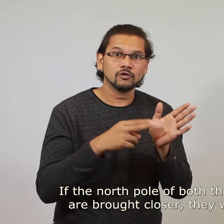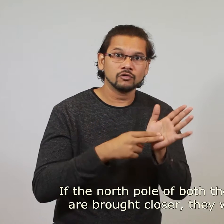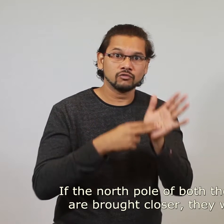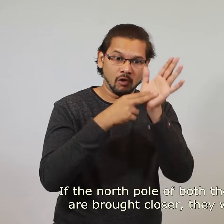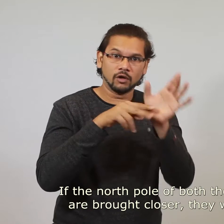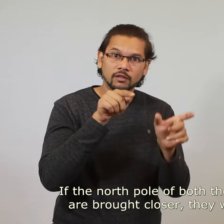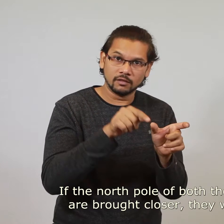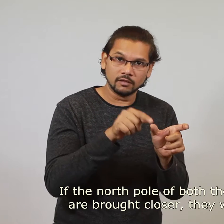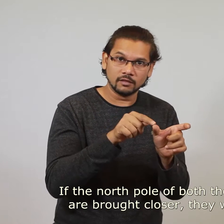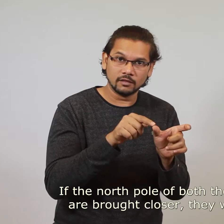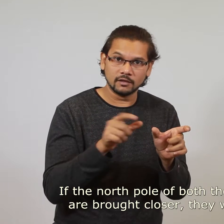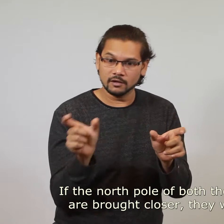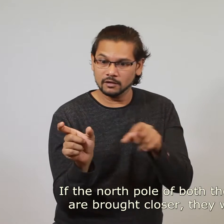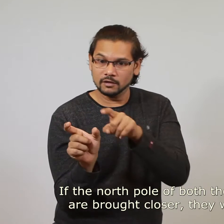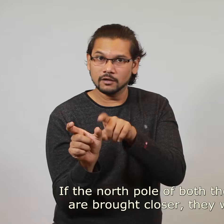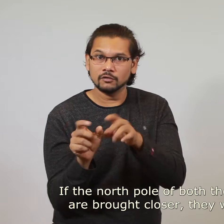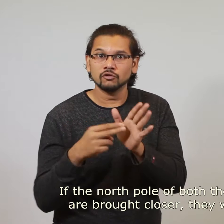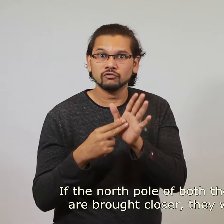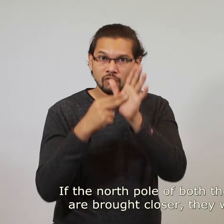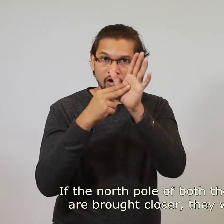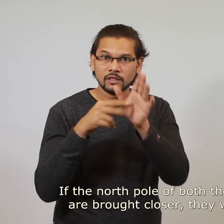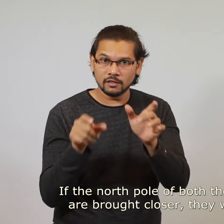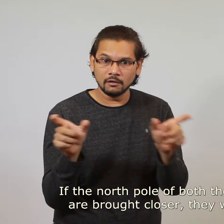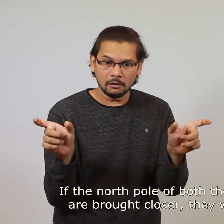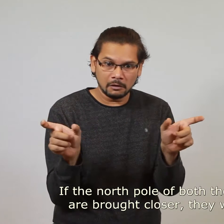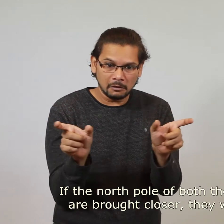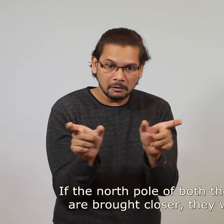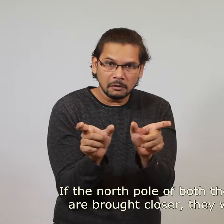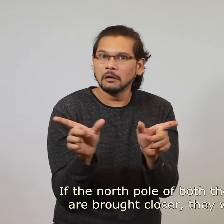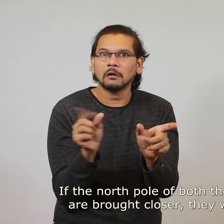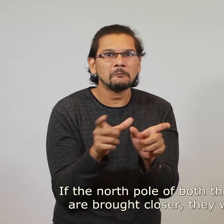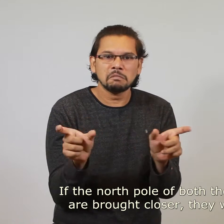If the north pole of both the magnets are brought closer, they will repel.